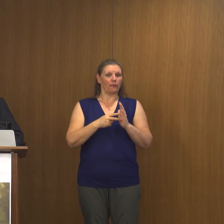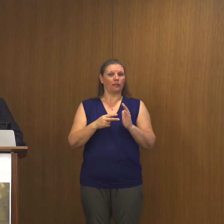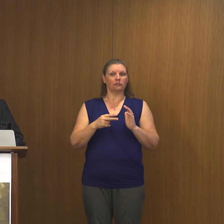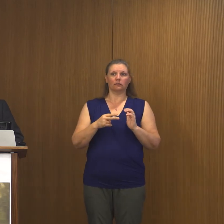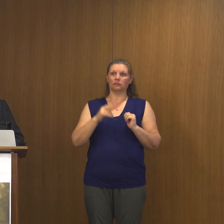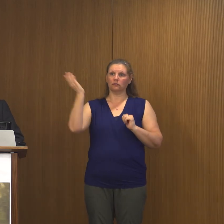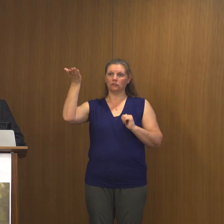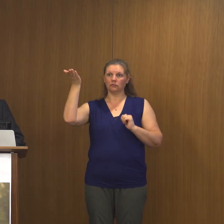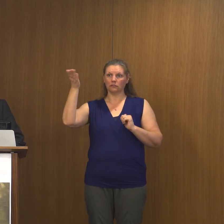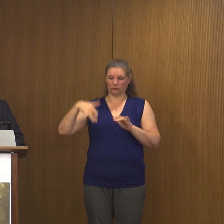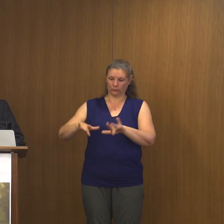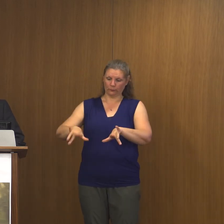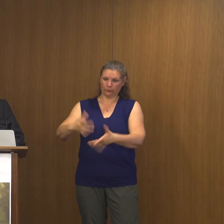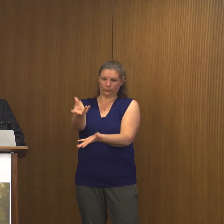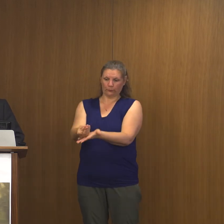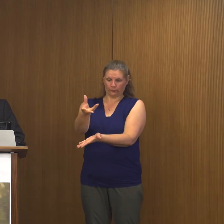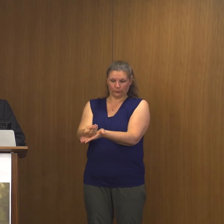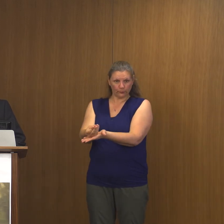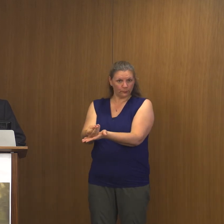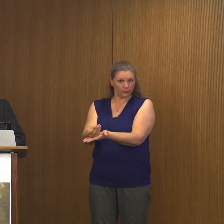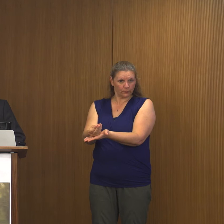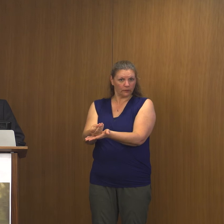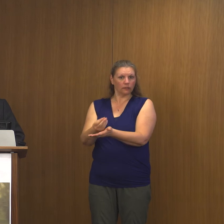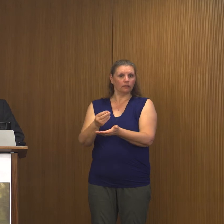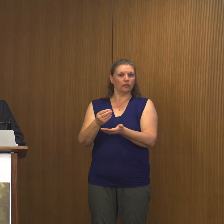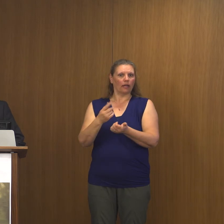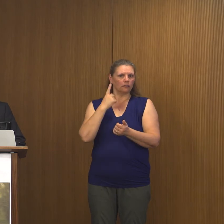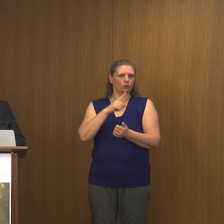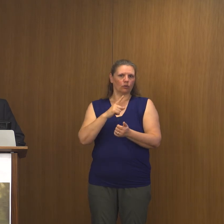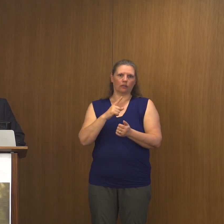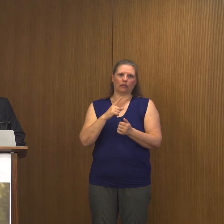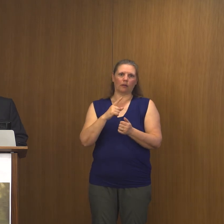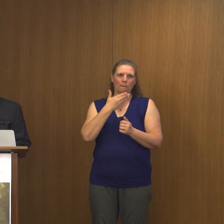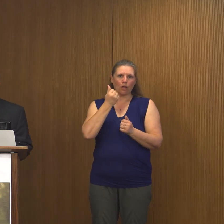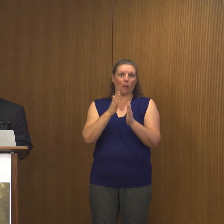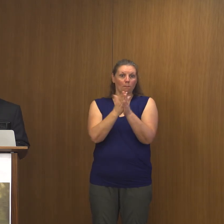notes, complete assignments, and access PDF versions of my textbooks, which were very heavy.